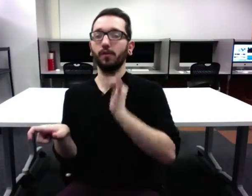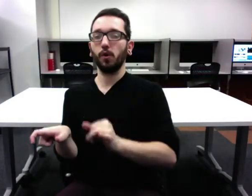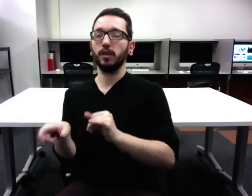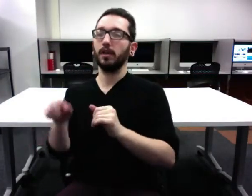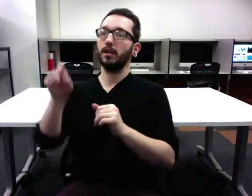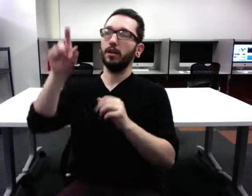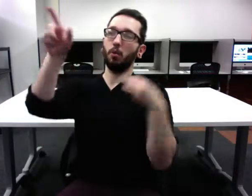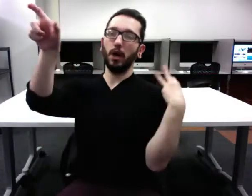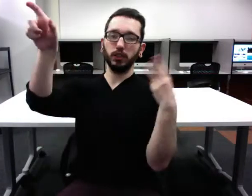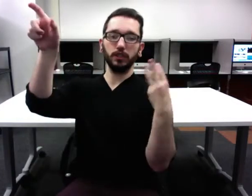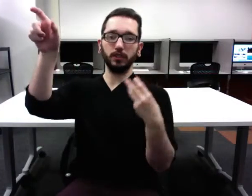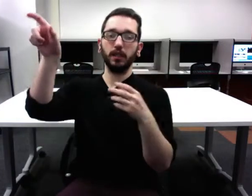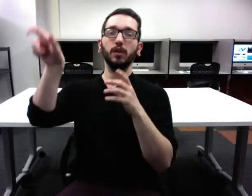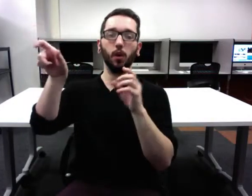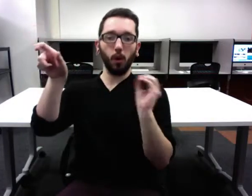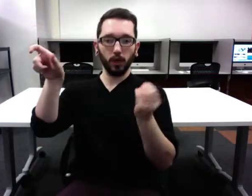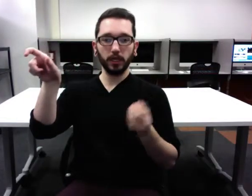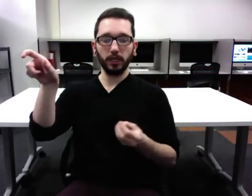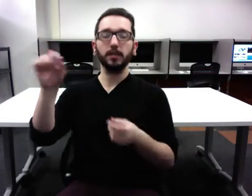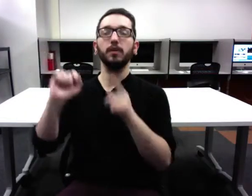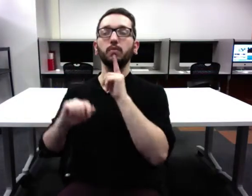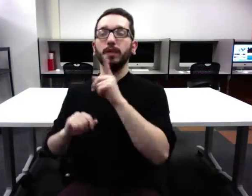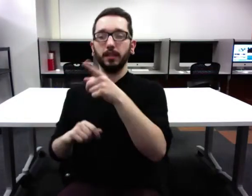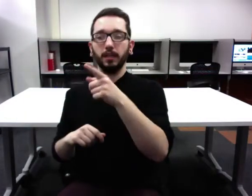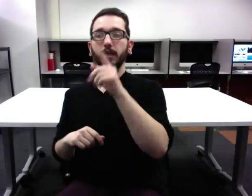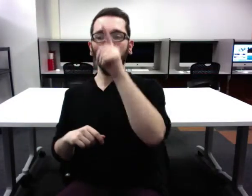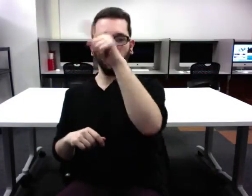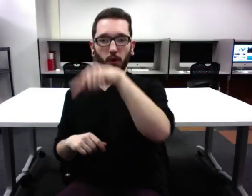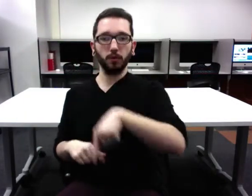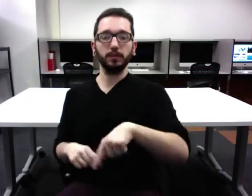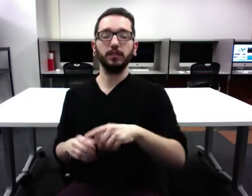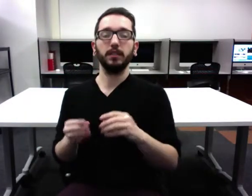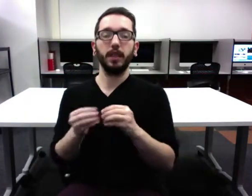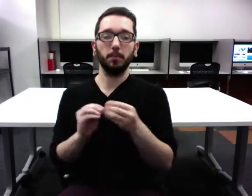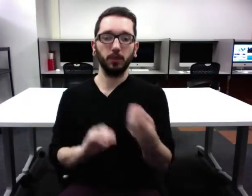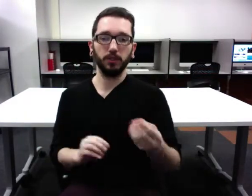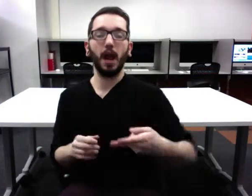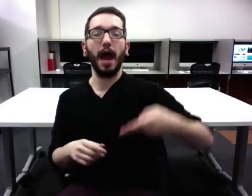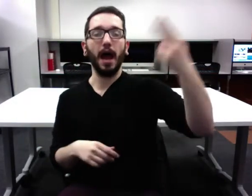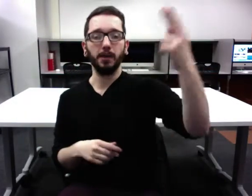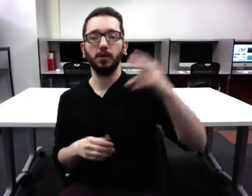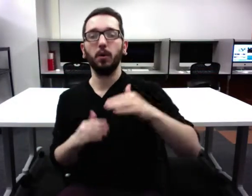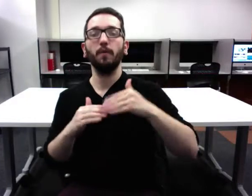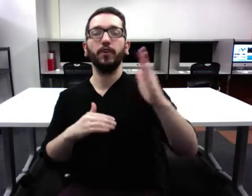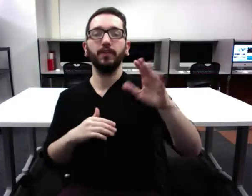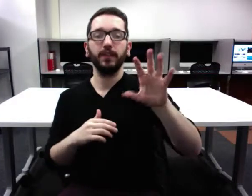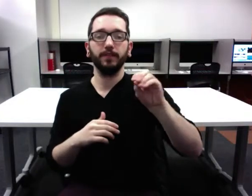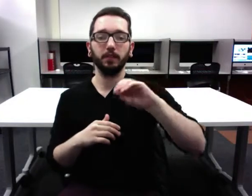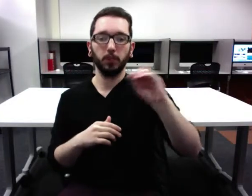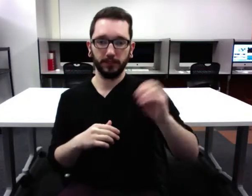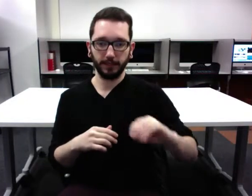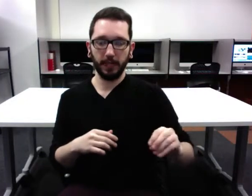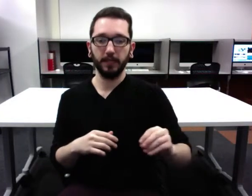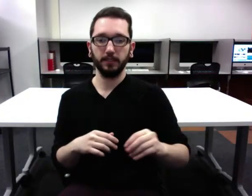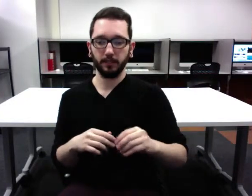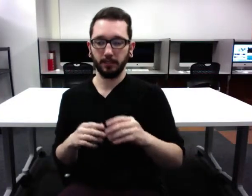the Northeast, you find that those numbers are much, much higher, over 50%. So it's nationwide, particularly a little